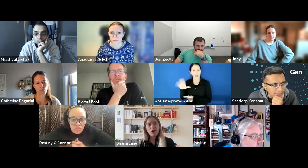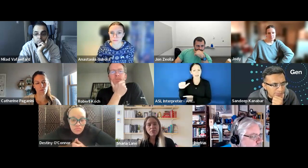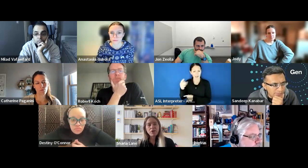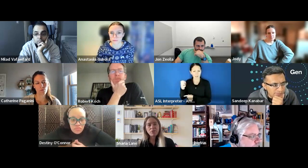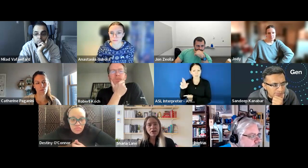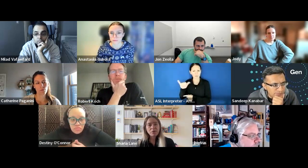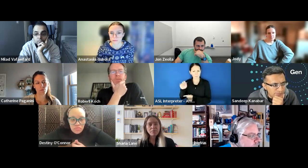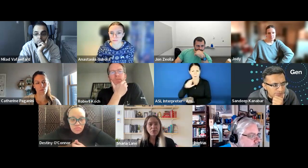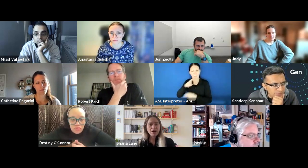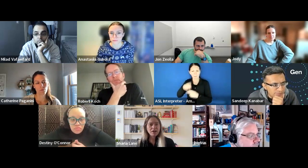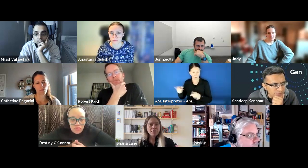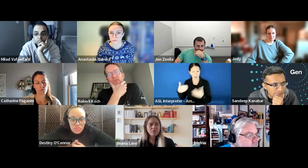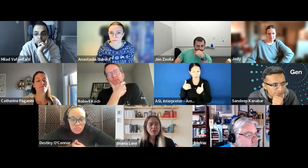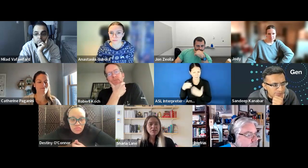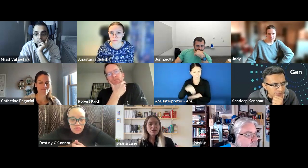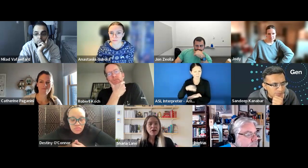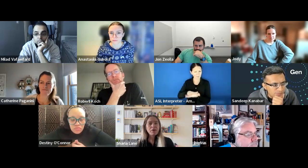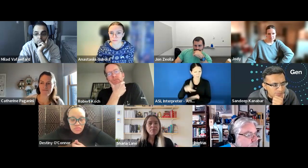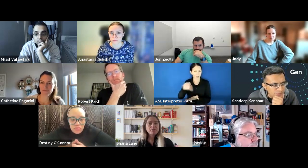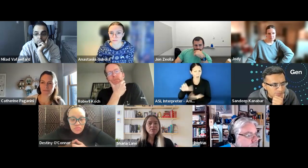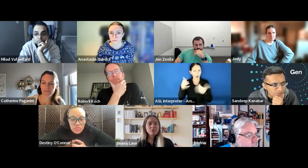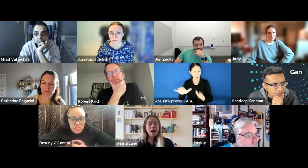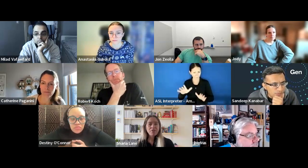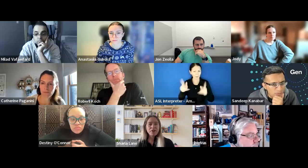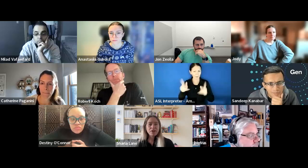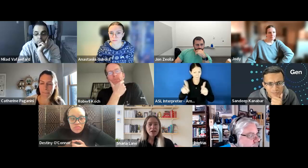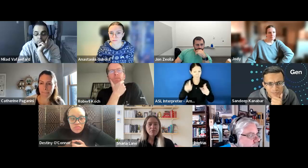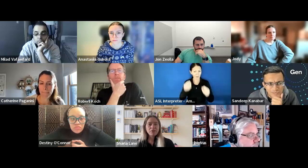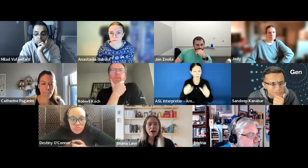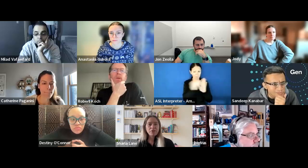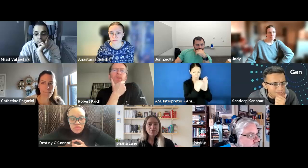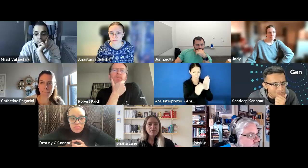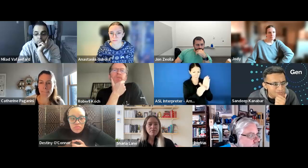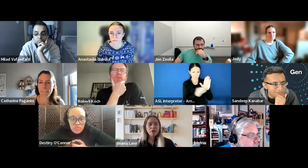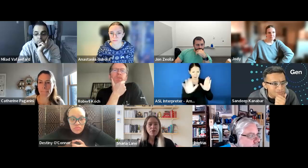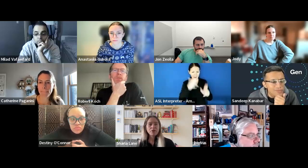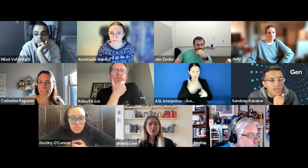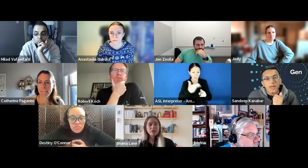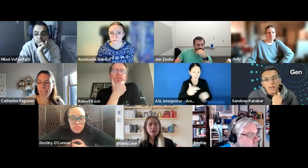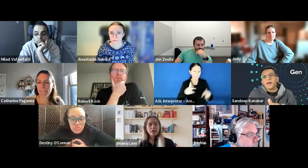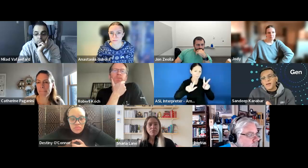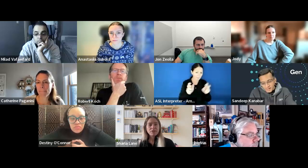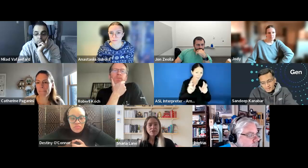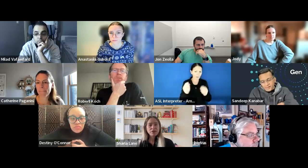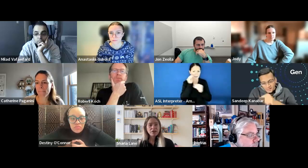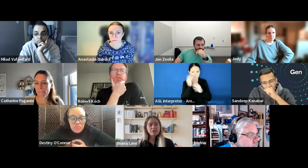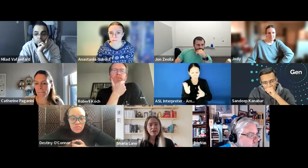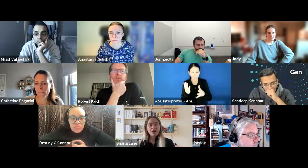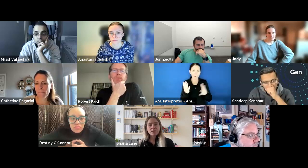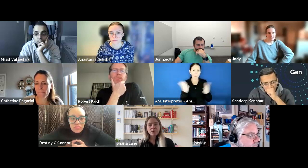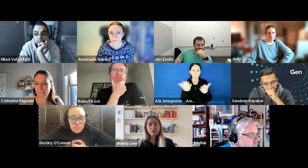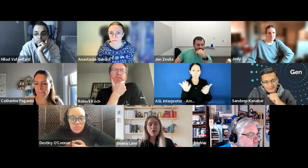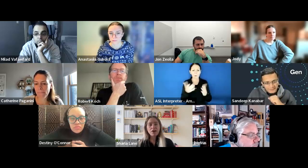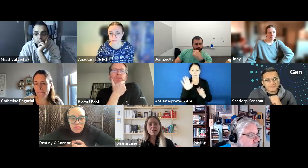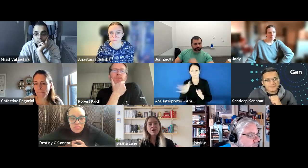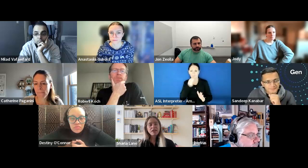there was a document already where people were kind of able to add their name, title, info, and potential areas they